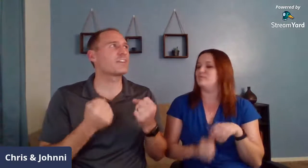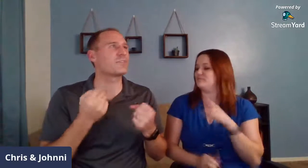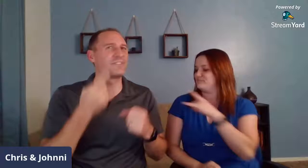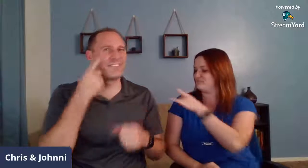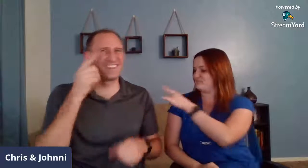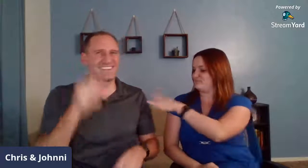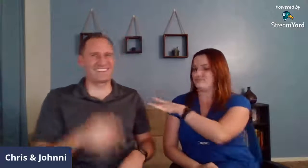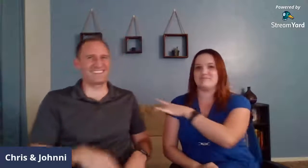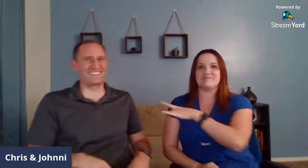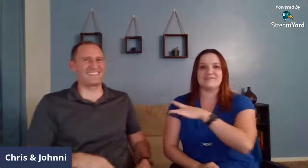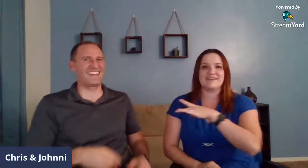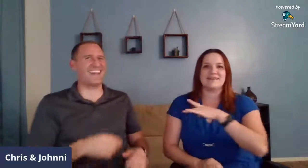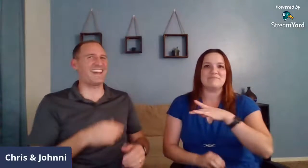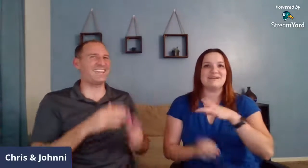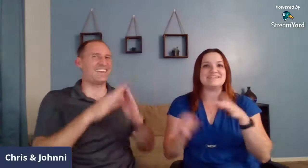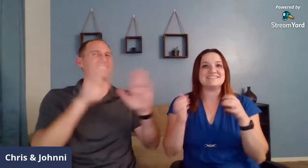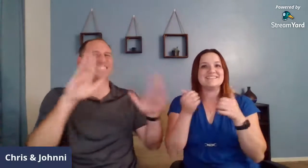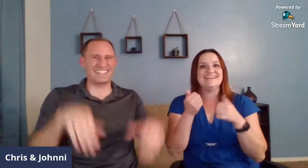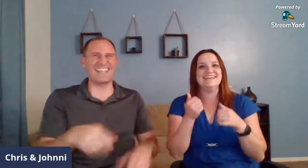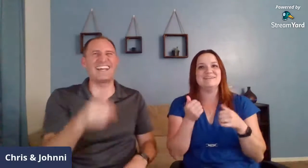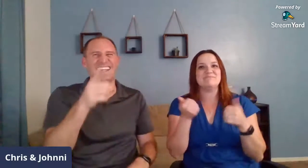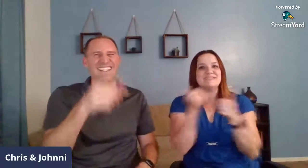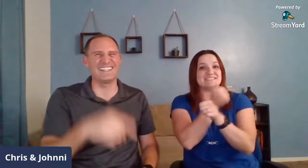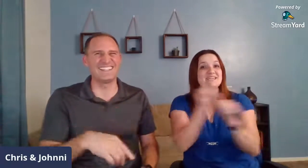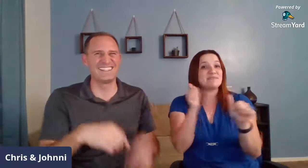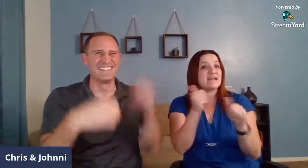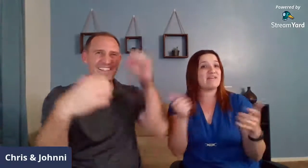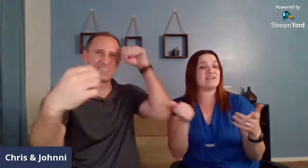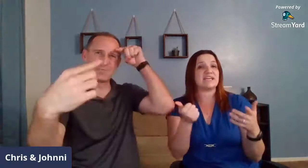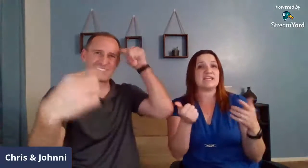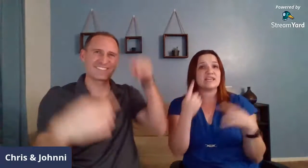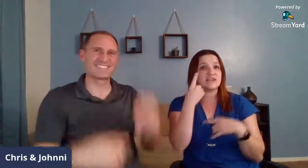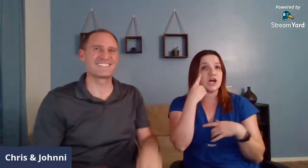one for But Oh, does, yeah. but does anybody have like any thoughts,